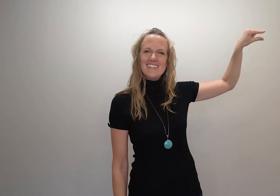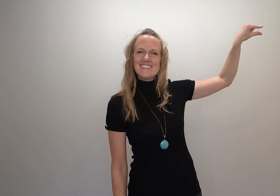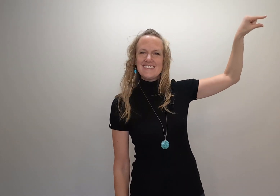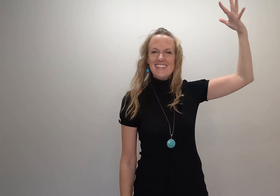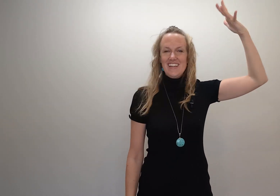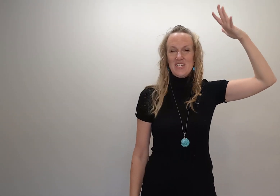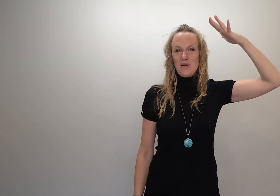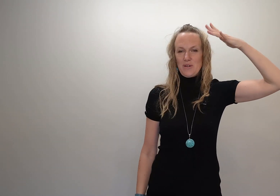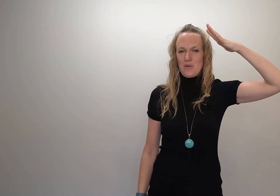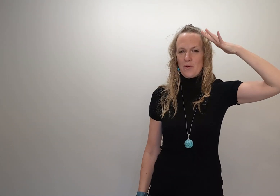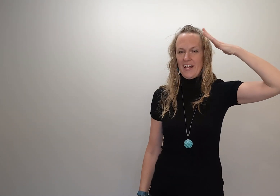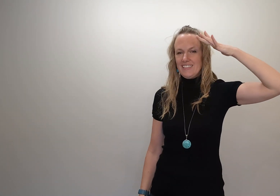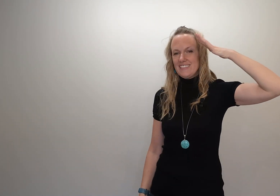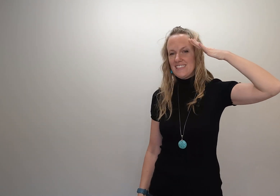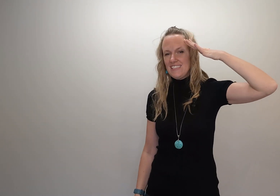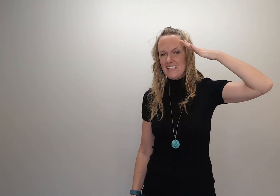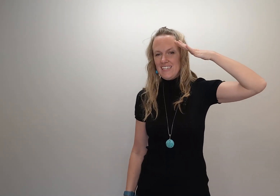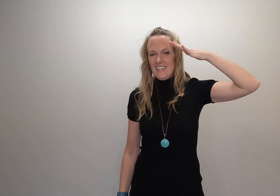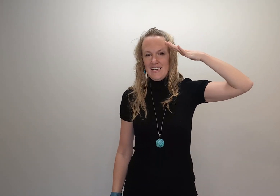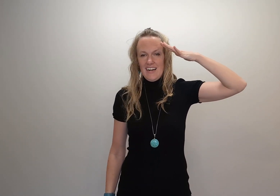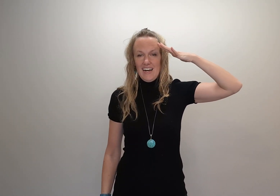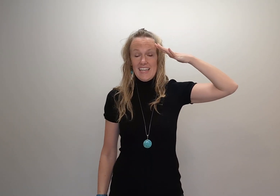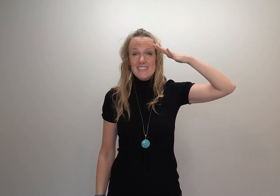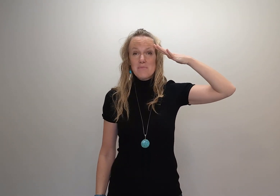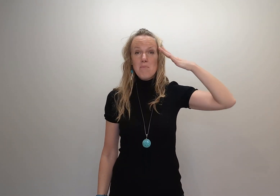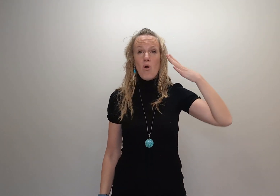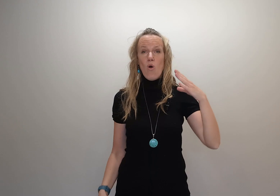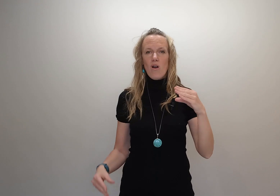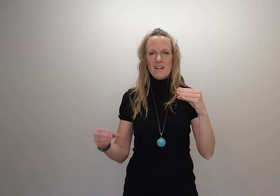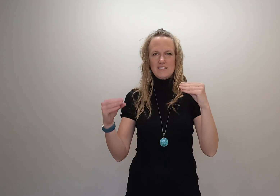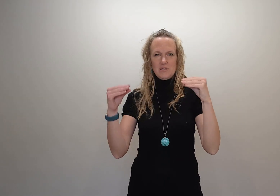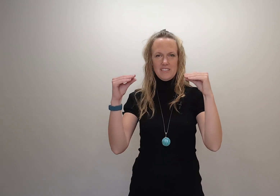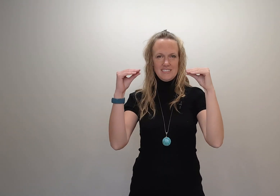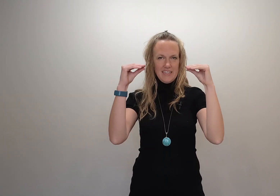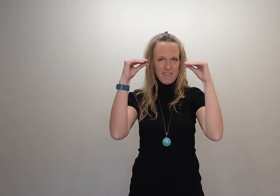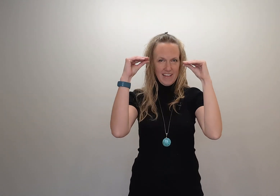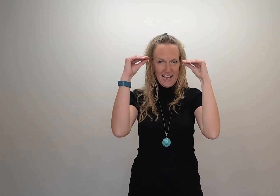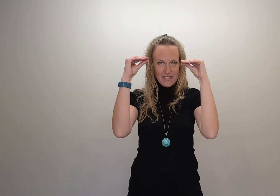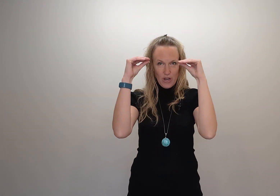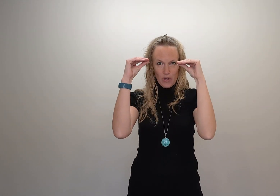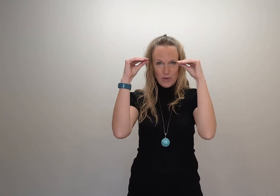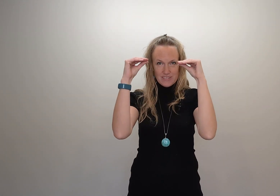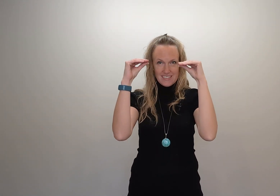us. Your grace is more. So we're going to take flattened O's like